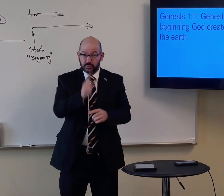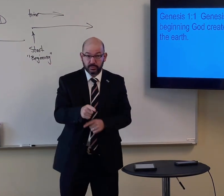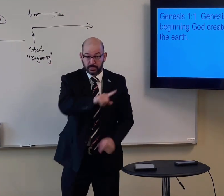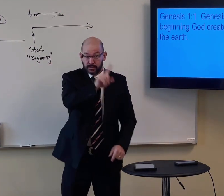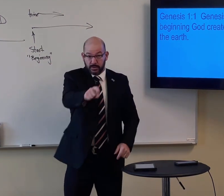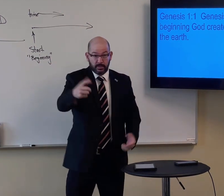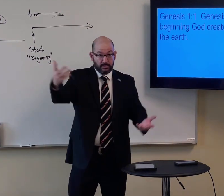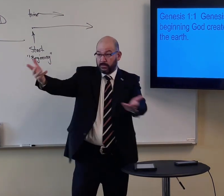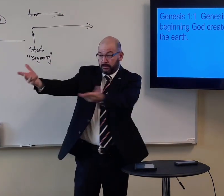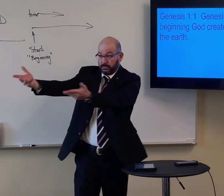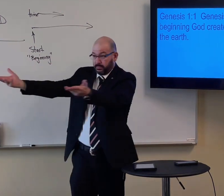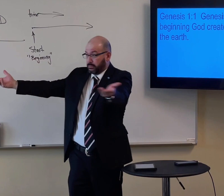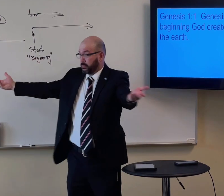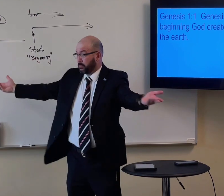Is that true? Anybody?